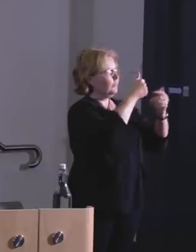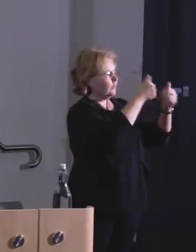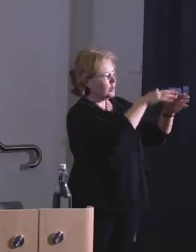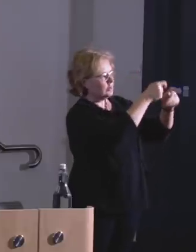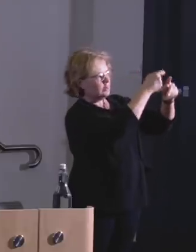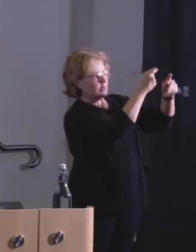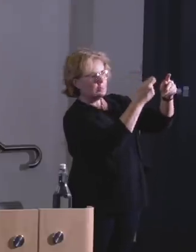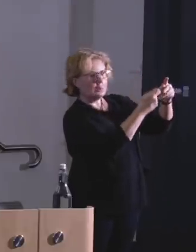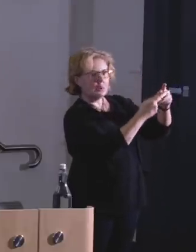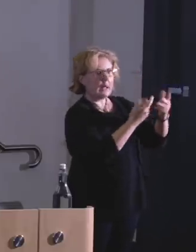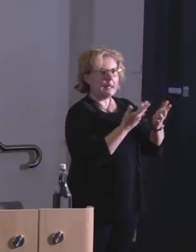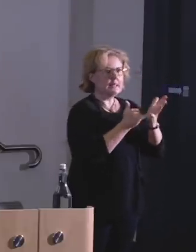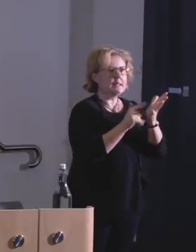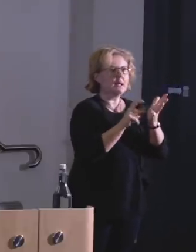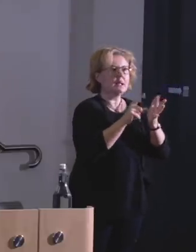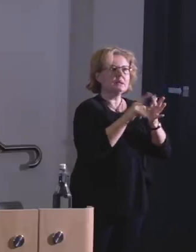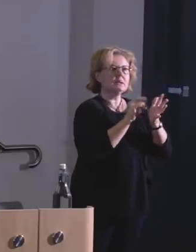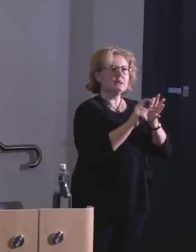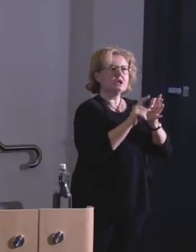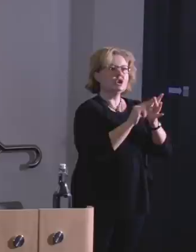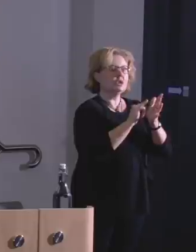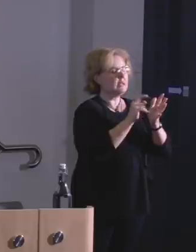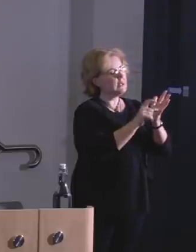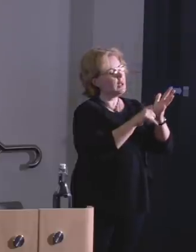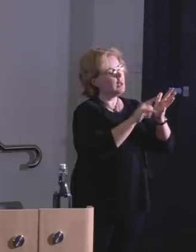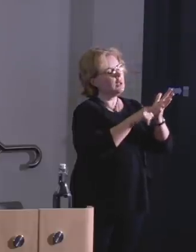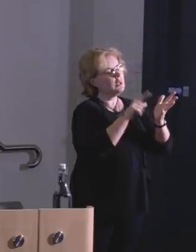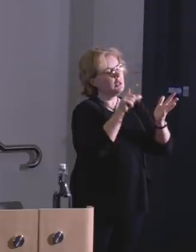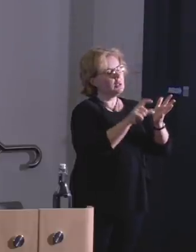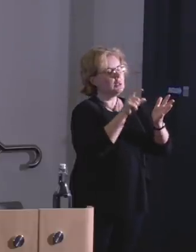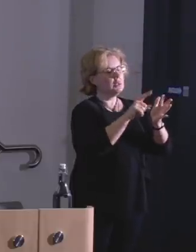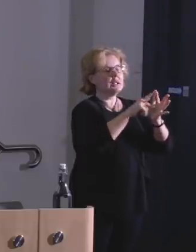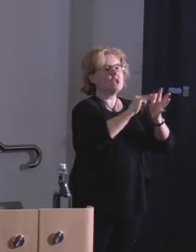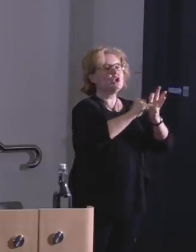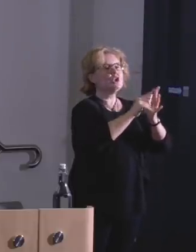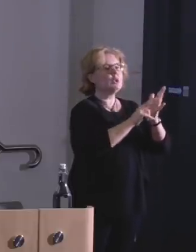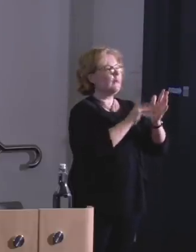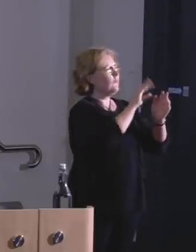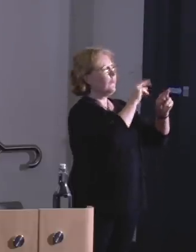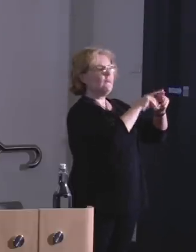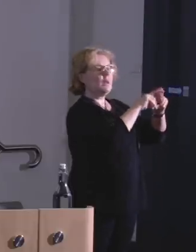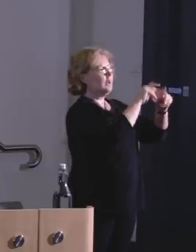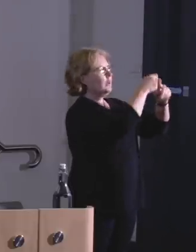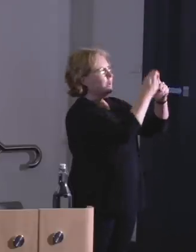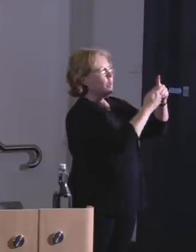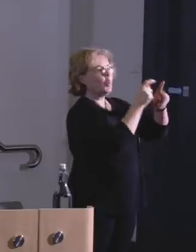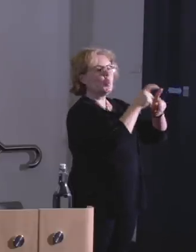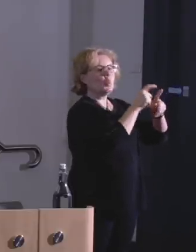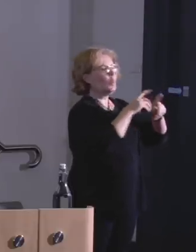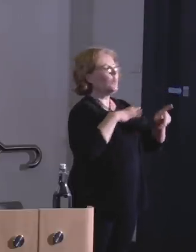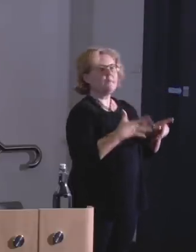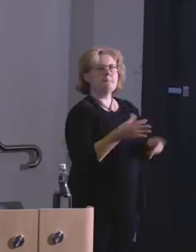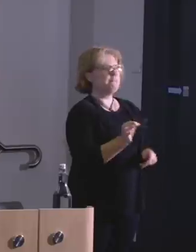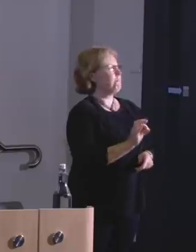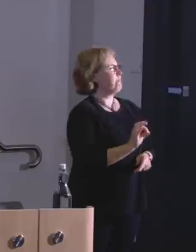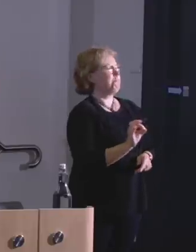there's not the automatic succession of, you know, father to, you know, the son or the daughter or so forth.